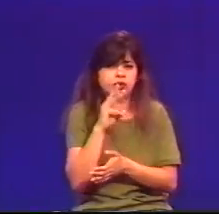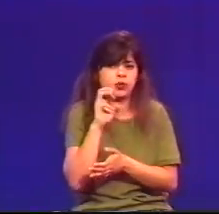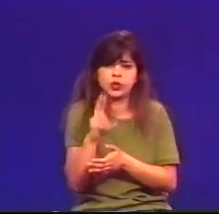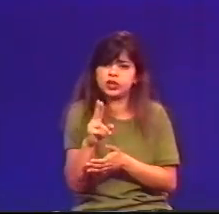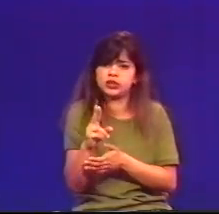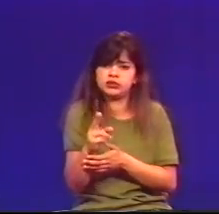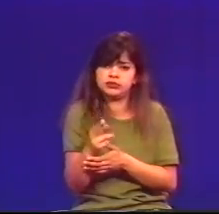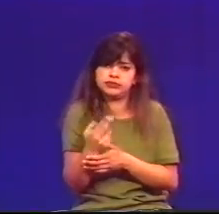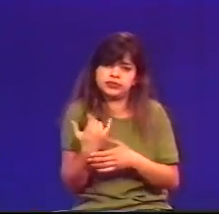ASL.